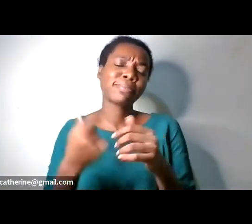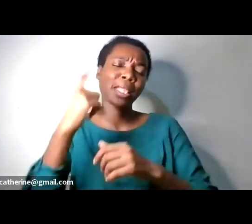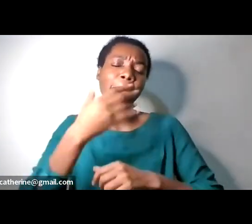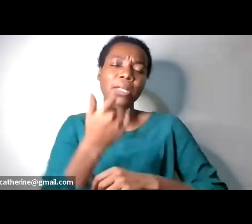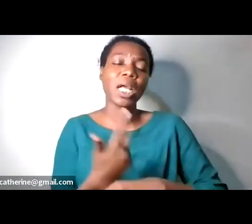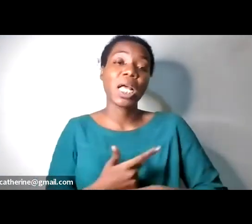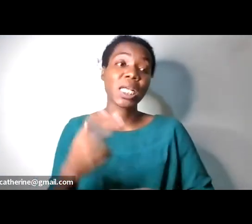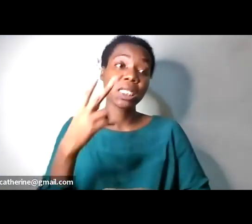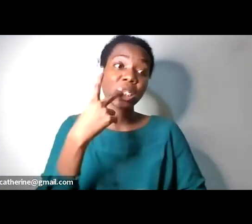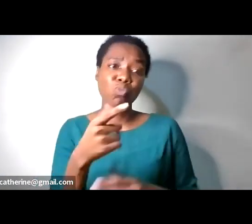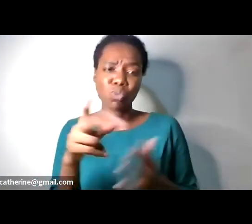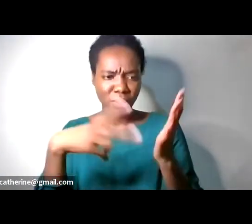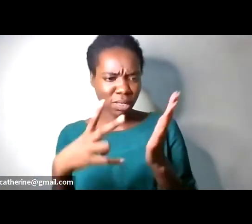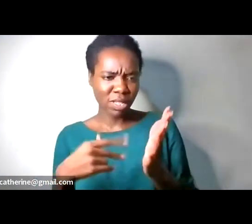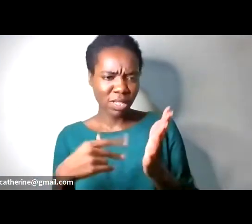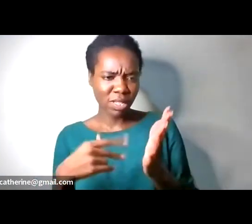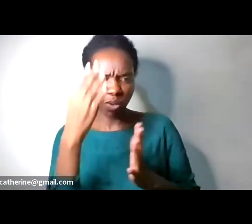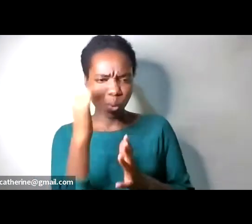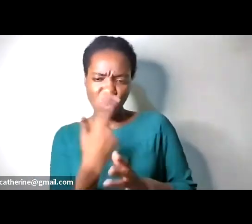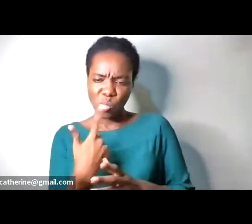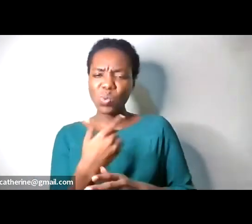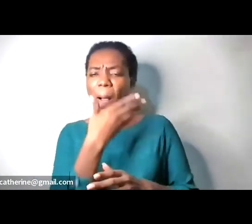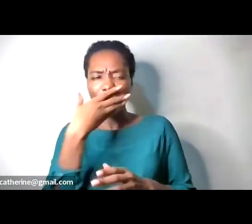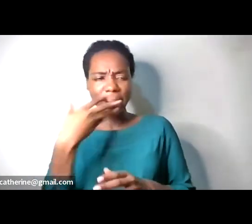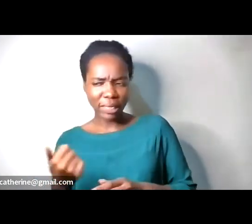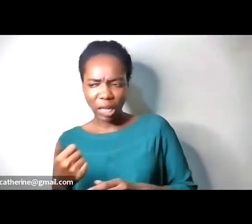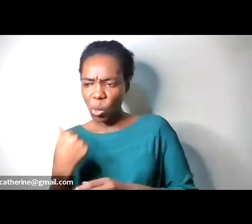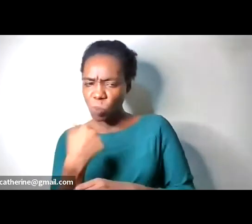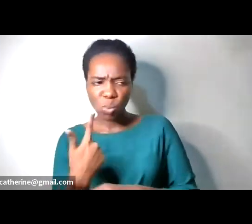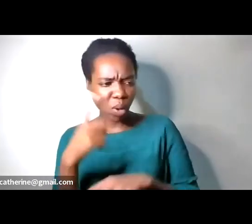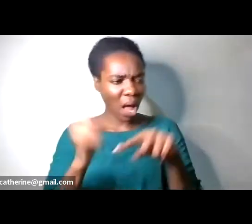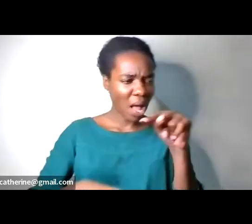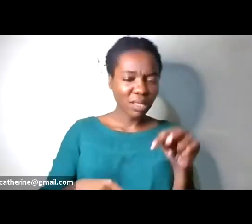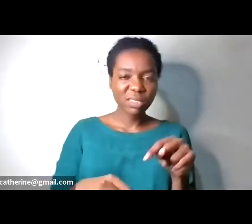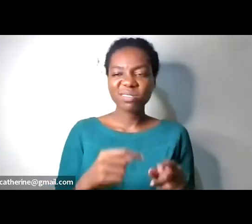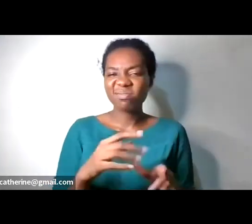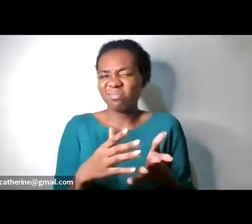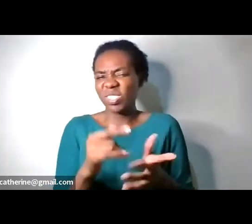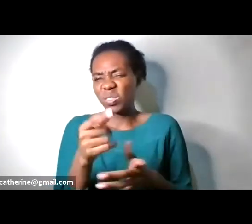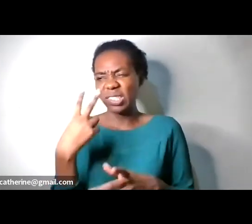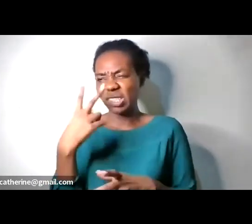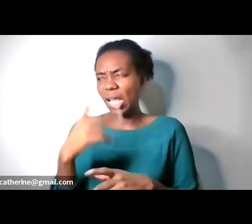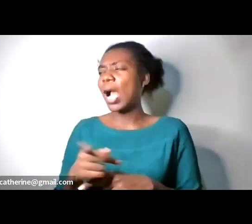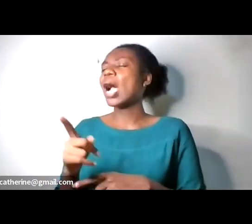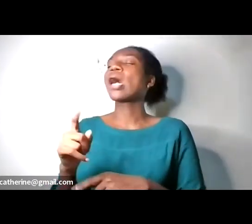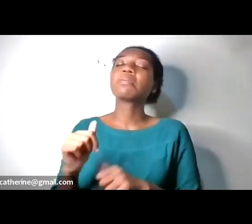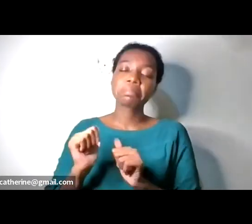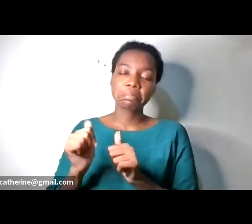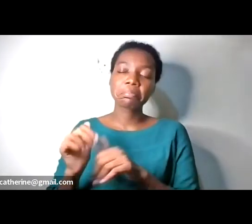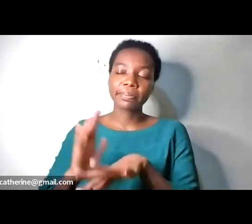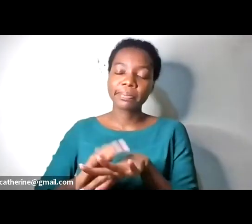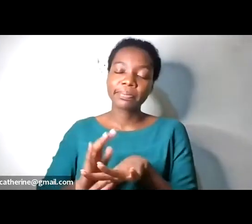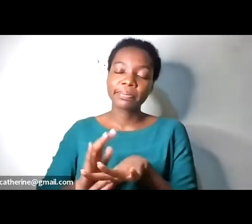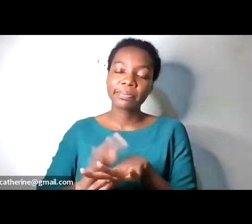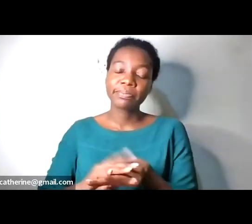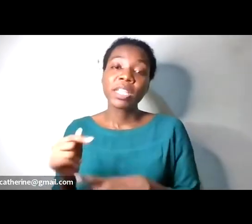even know who is doing better than who? Or do we just look at the premiums and then just say this is a good deal? So with us